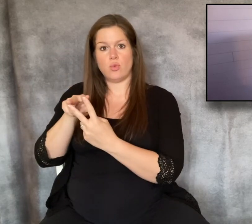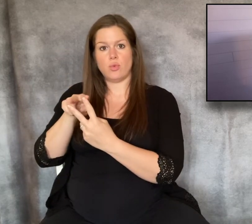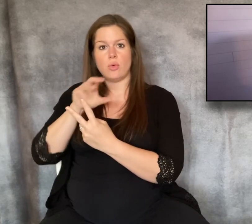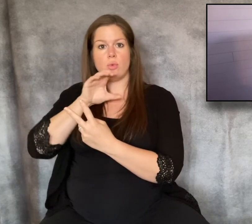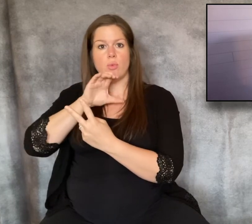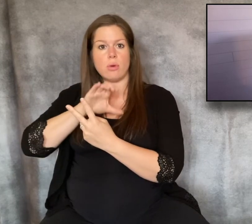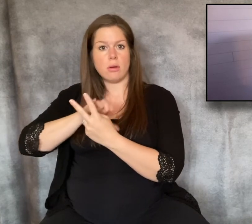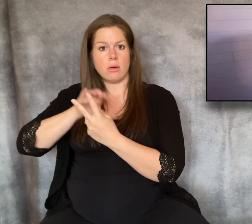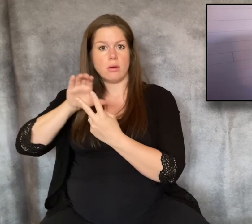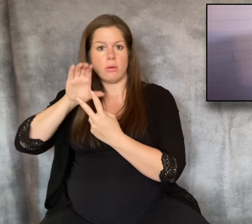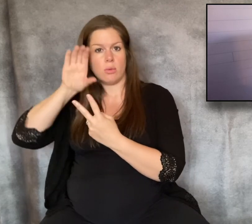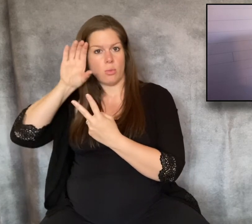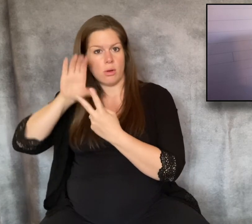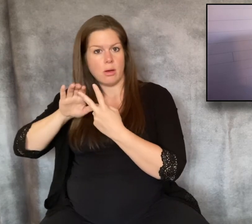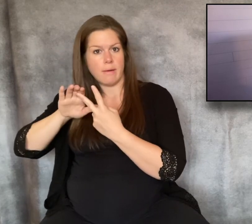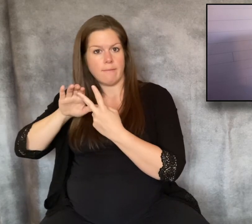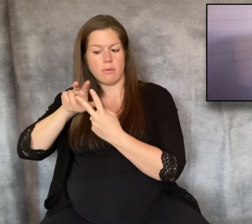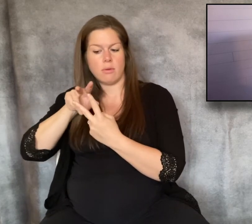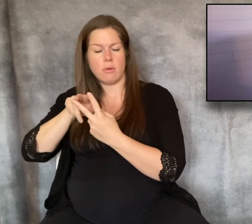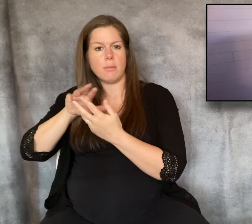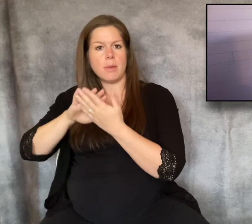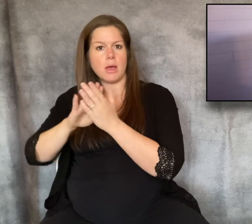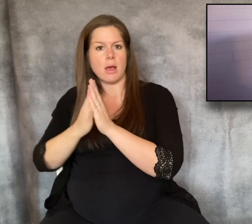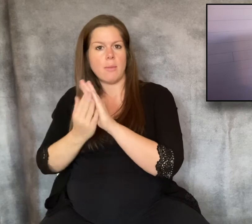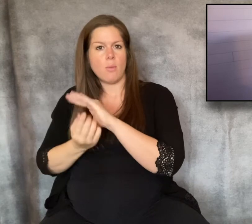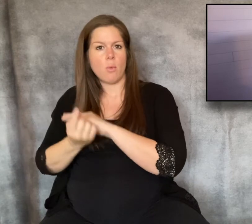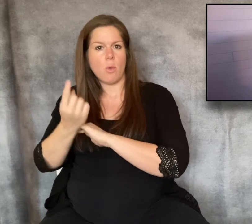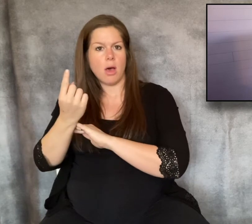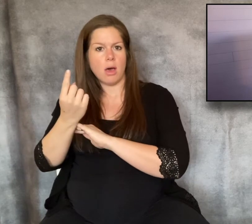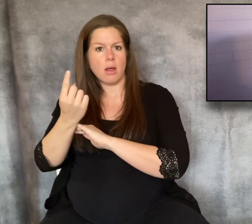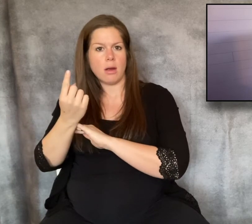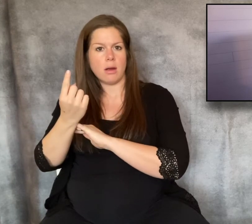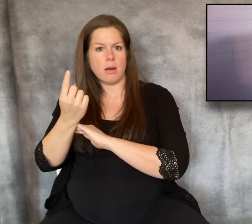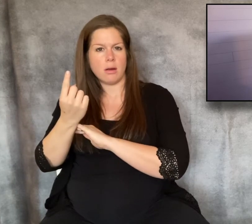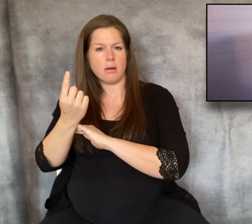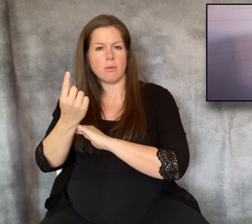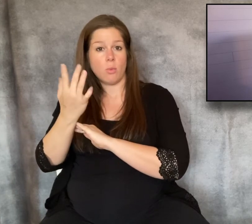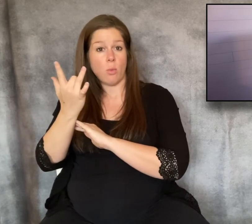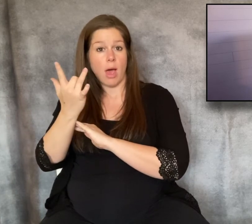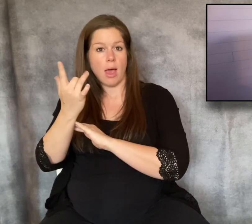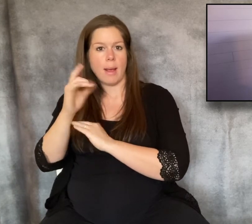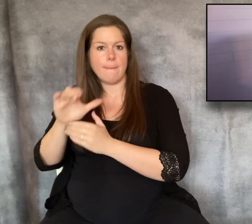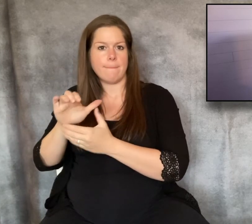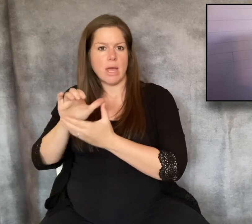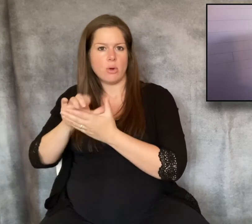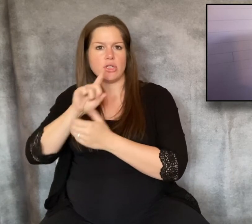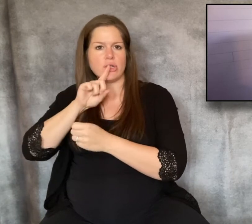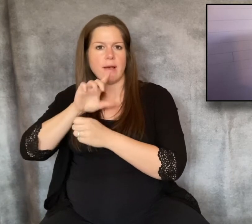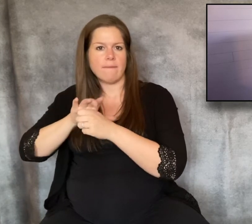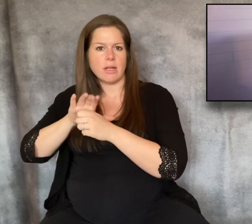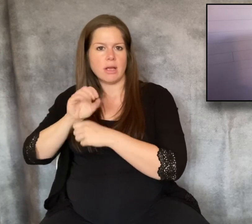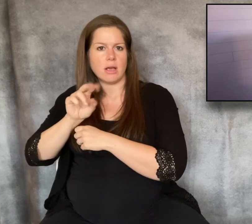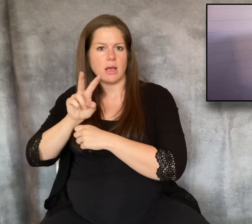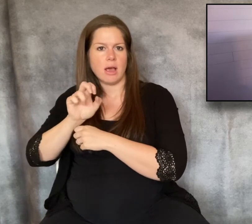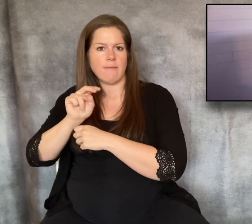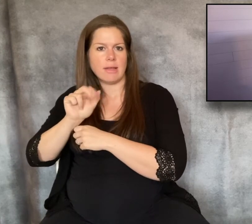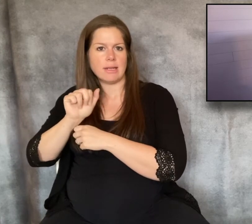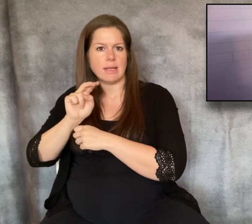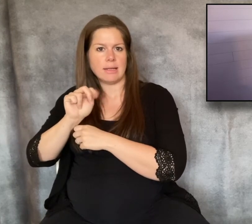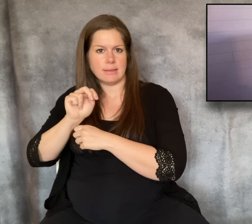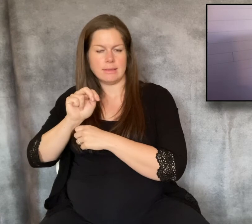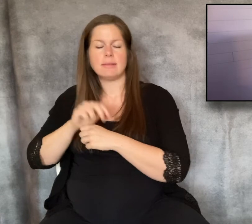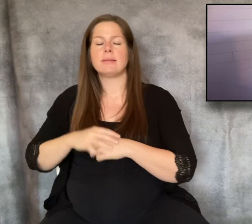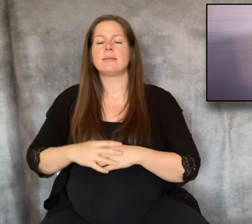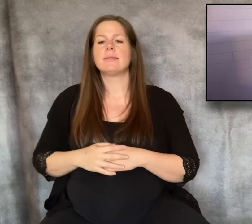one flesh. There's not a distinction between you. You're one because of the marital covenant. So Jesus is